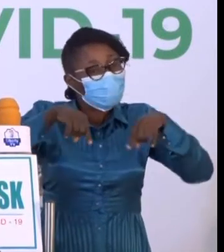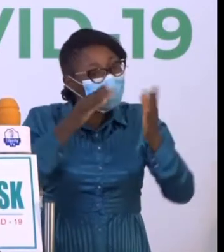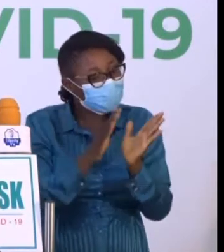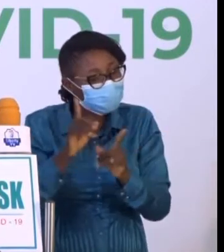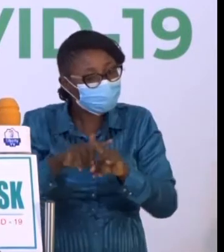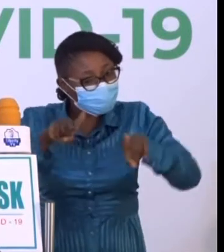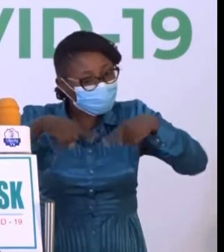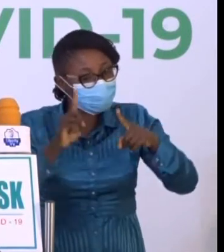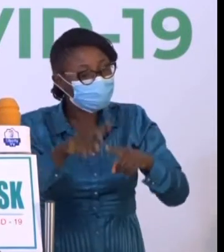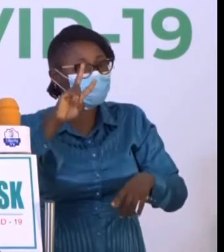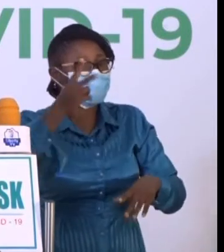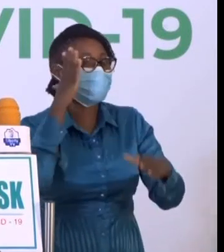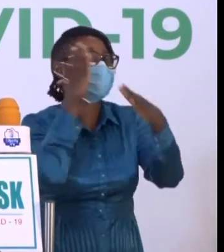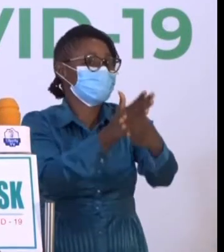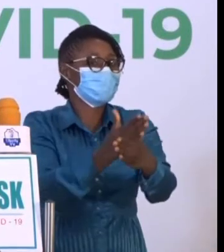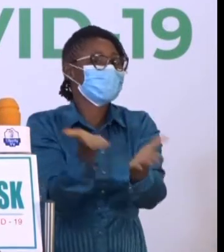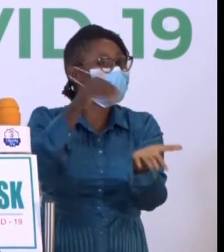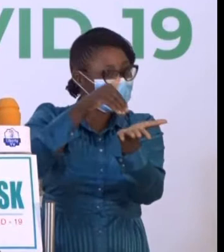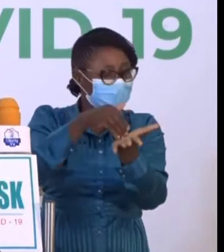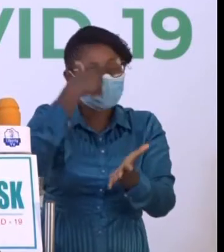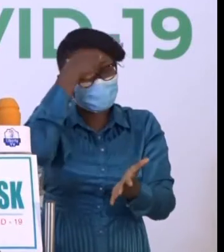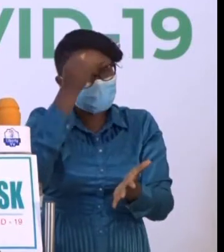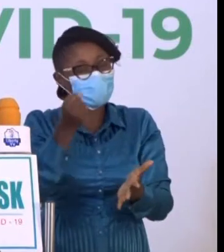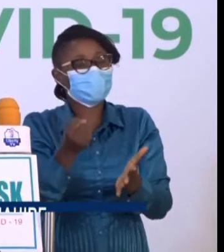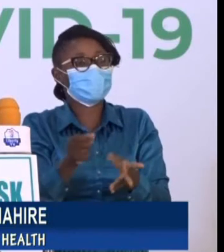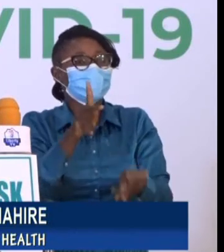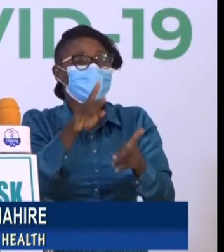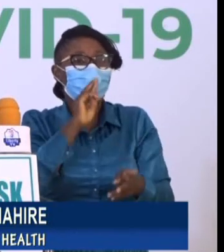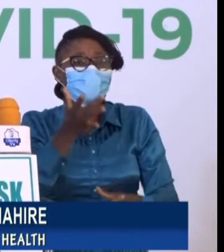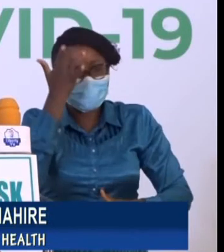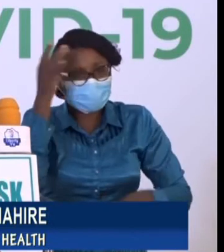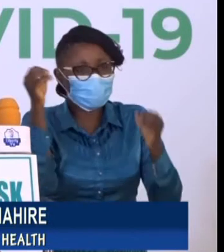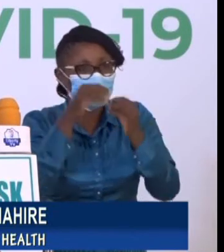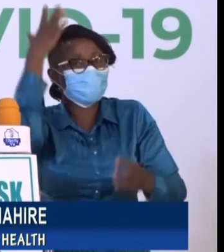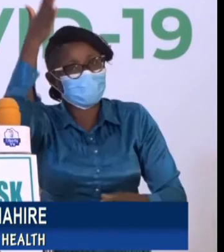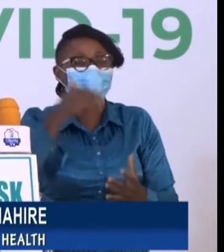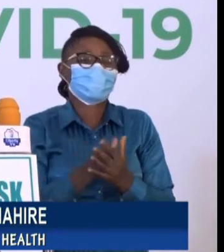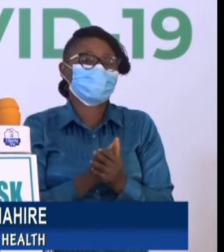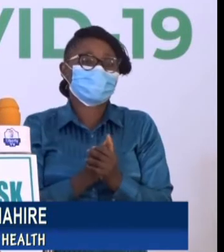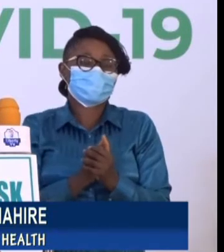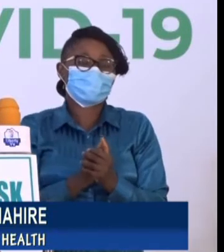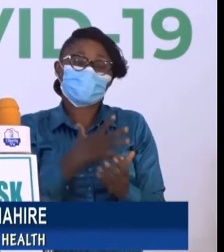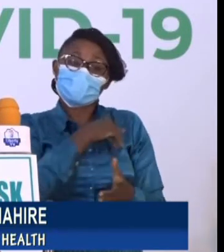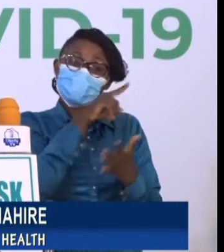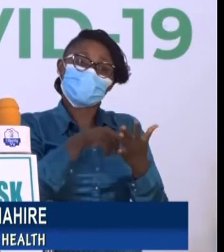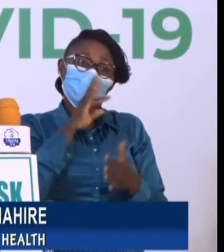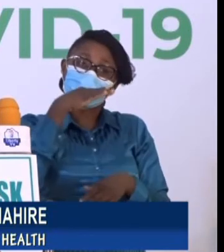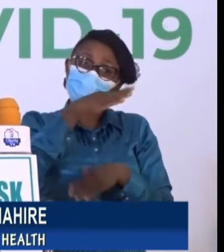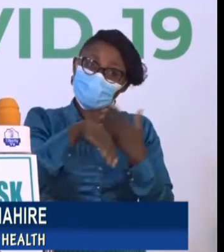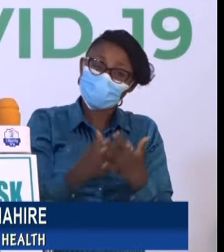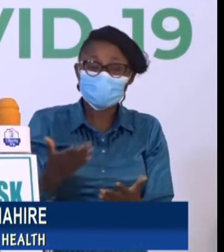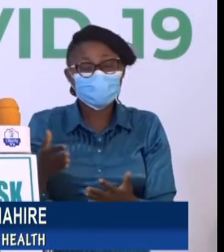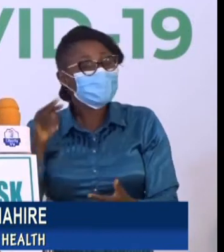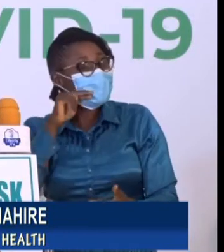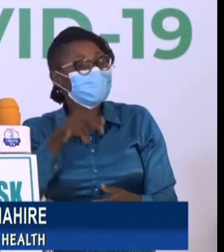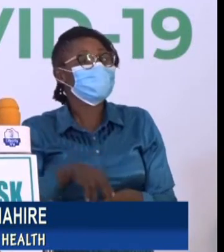lockdown all over again because things have got very bad there. And these are all things that Nigeria